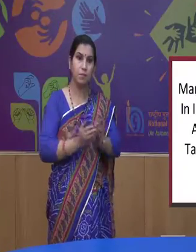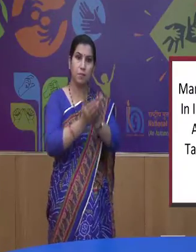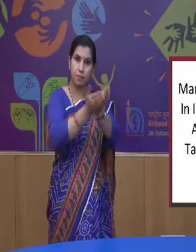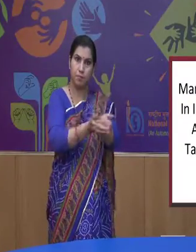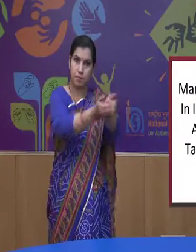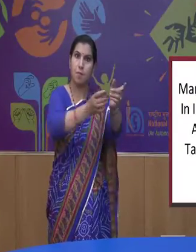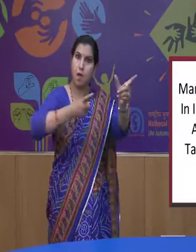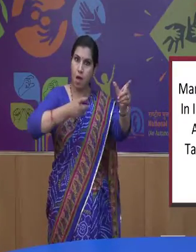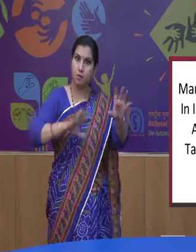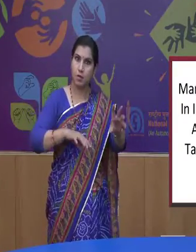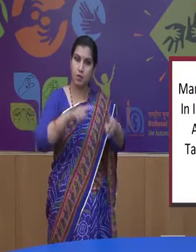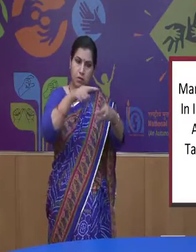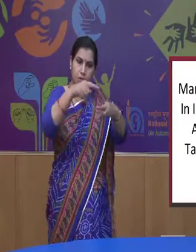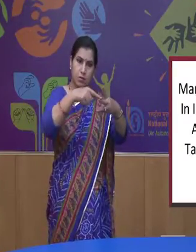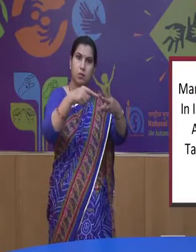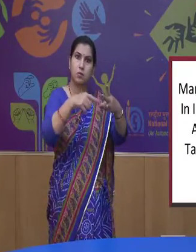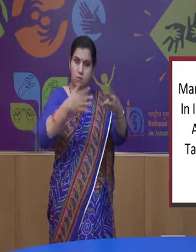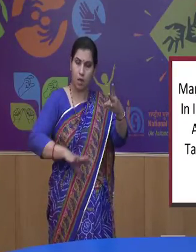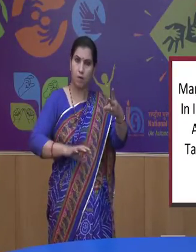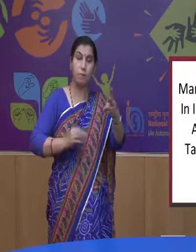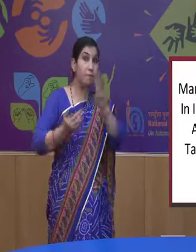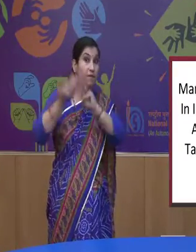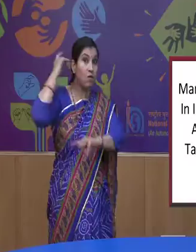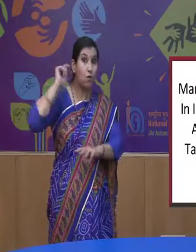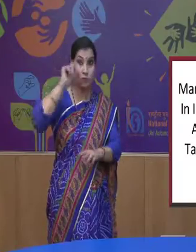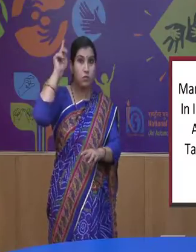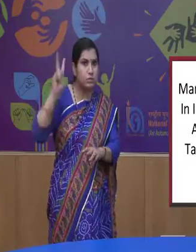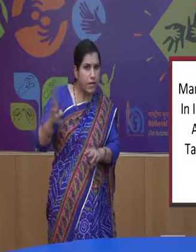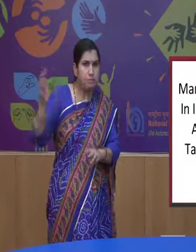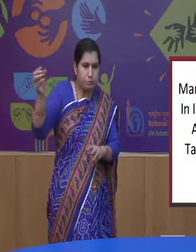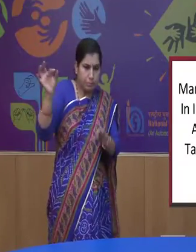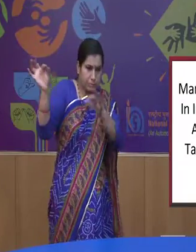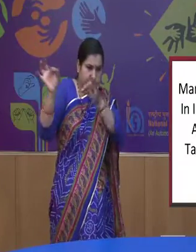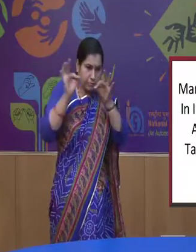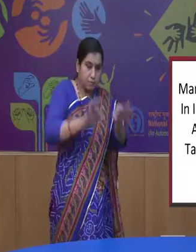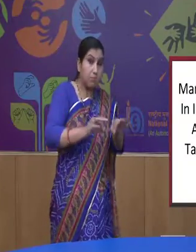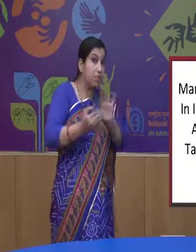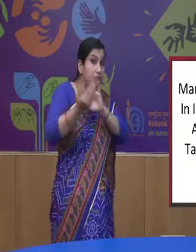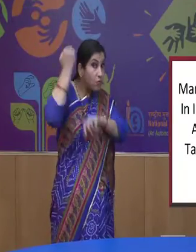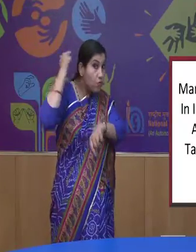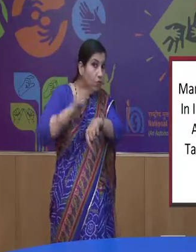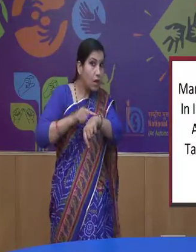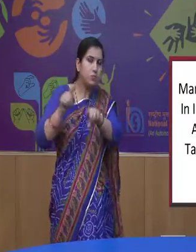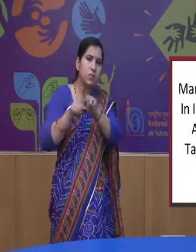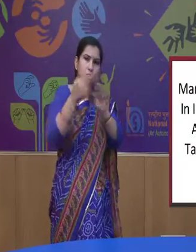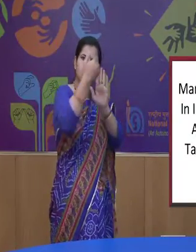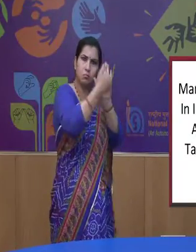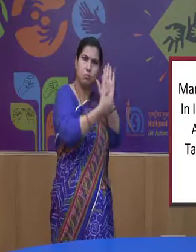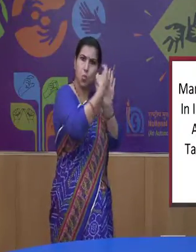and Navy have remained just as they were during that time period